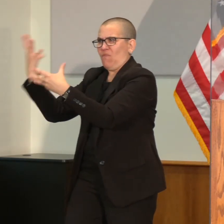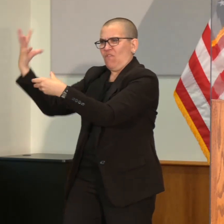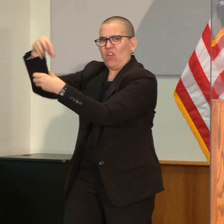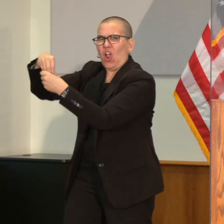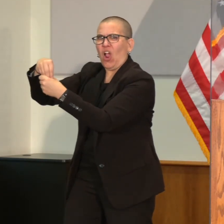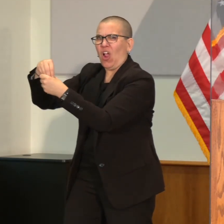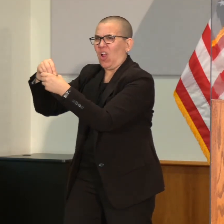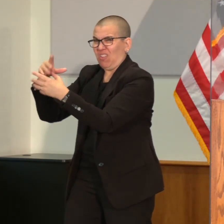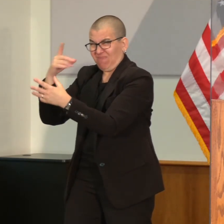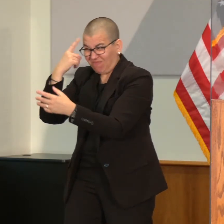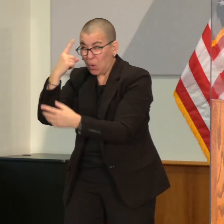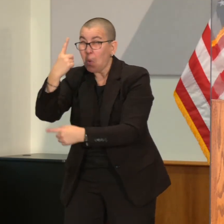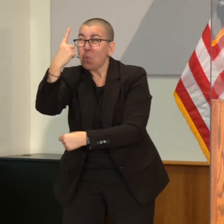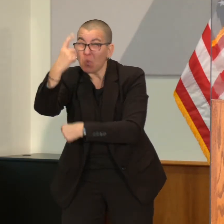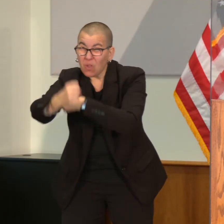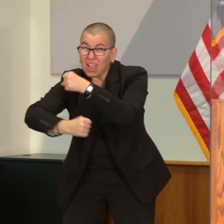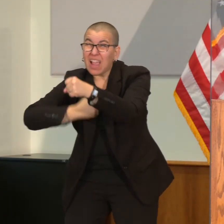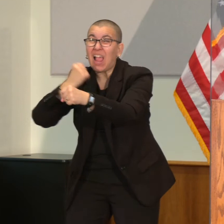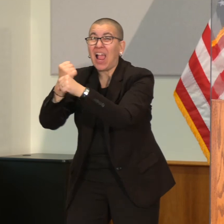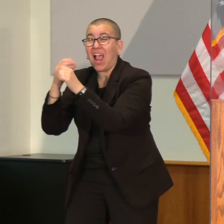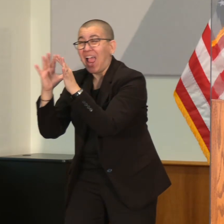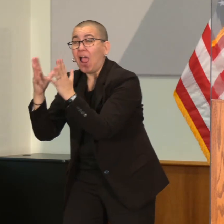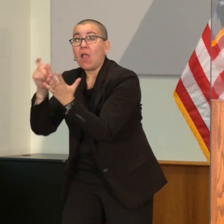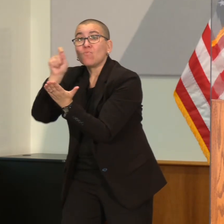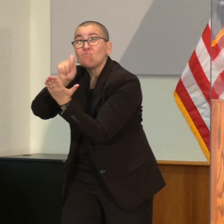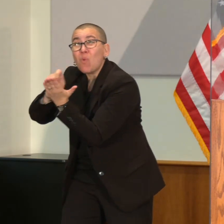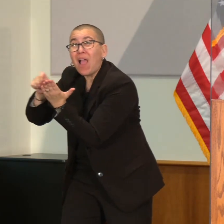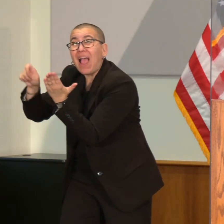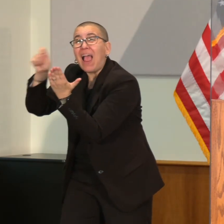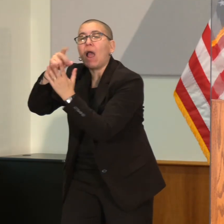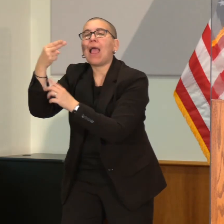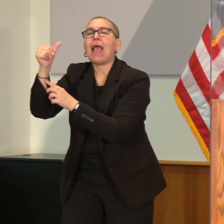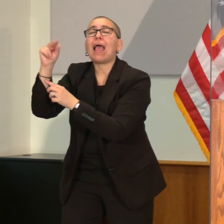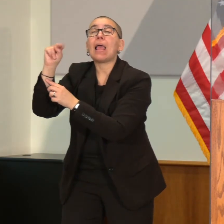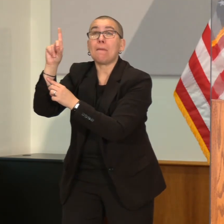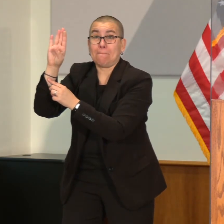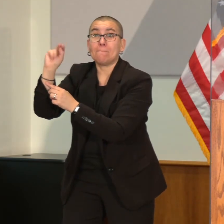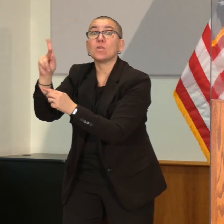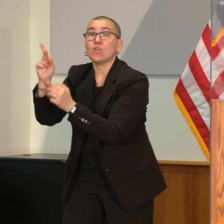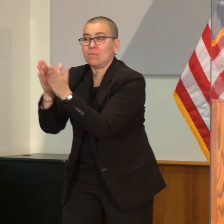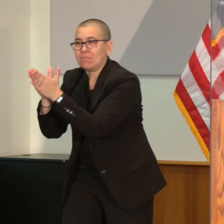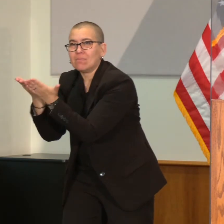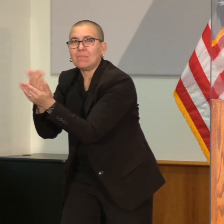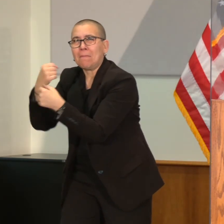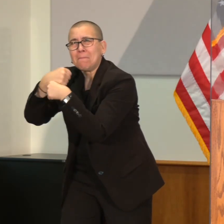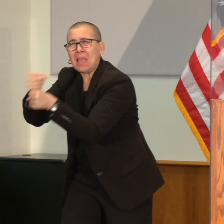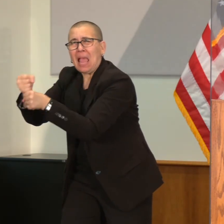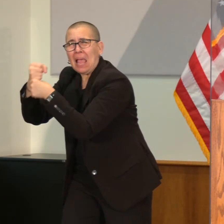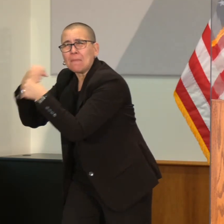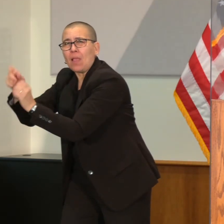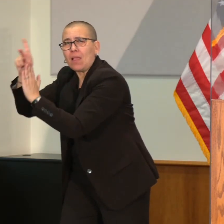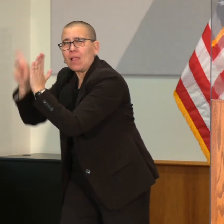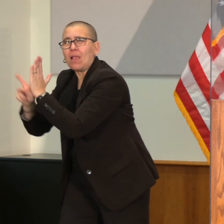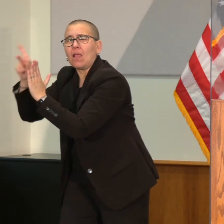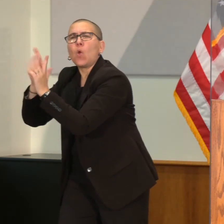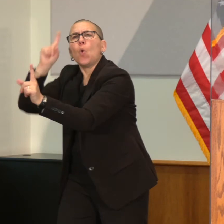of policies that we could adopt that would reduce deadly force encounters between police and communities of